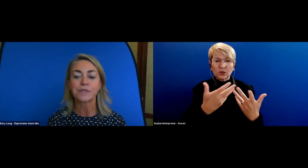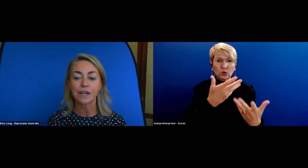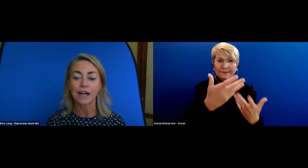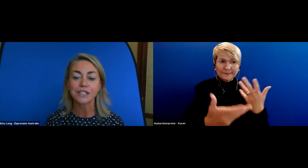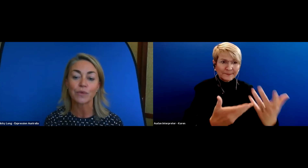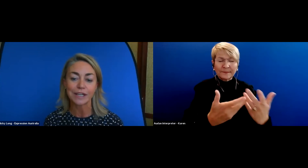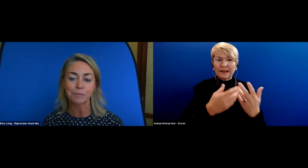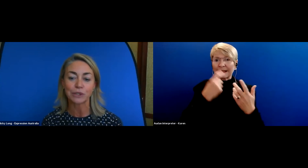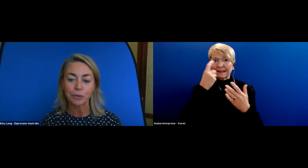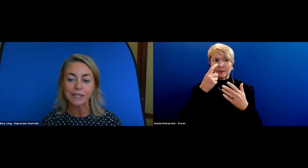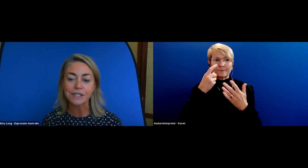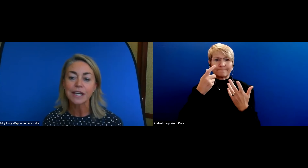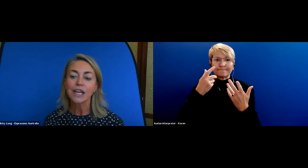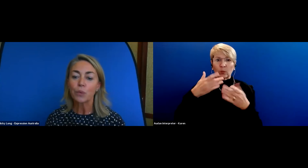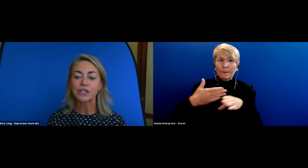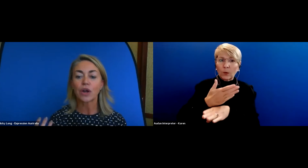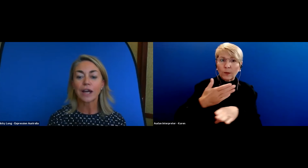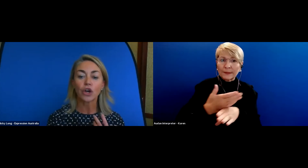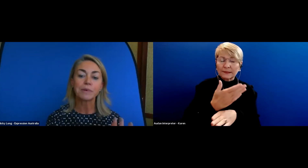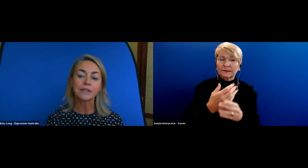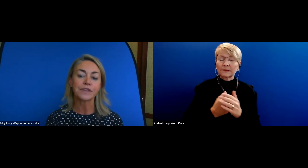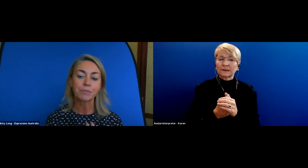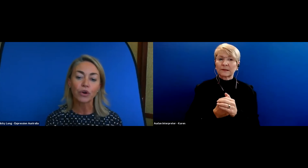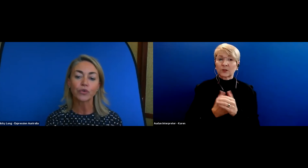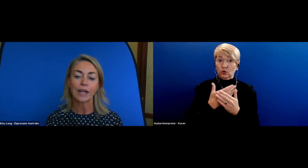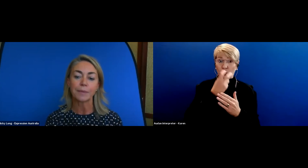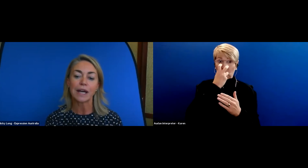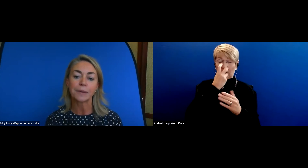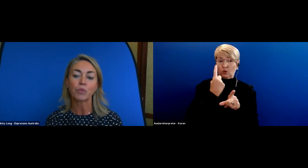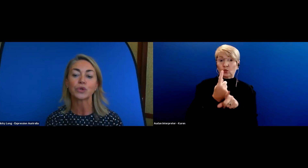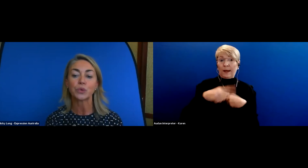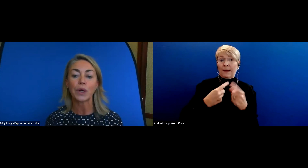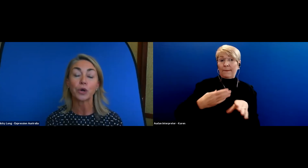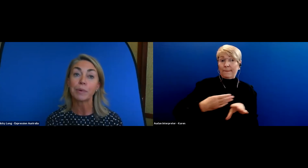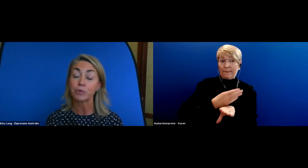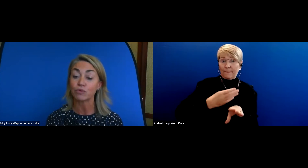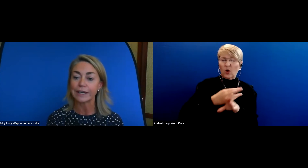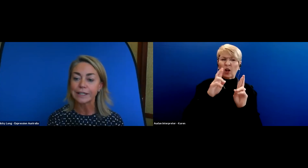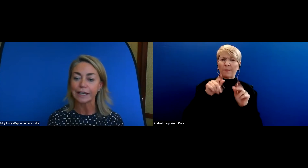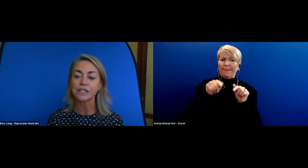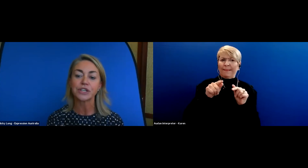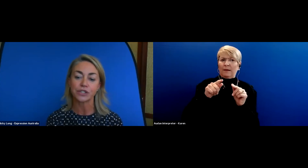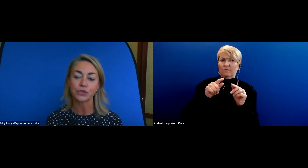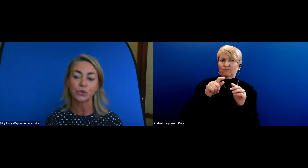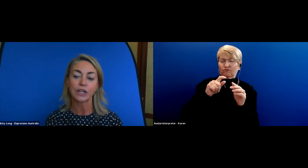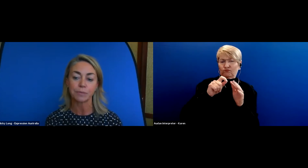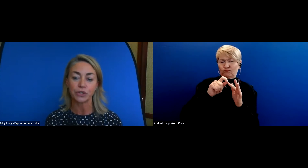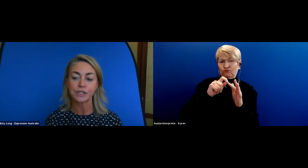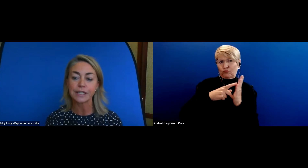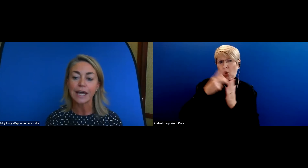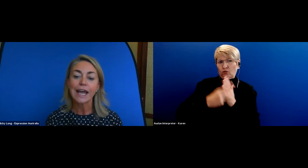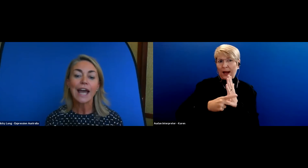our theme tonight around employment, we're hoping that this program will help people re-engage into a